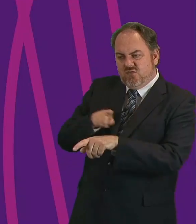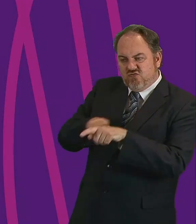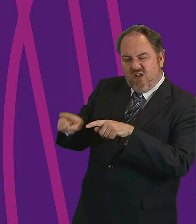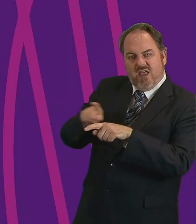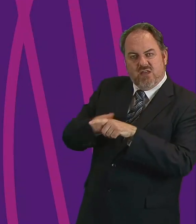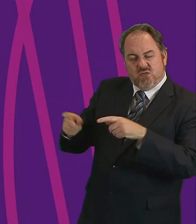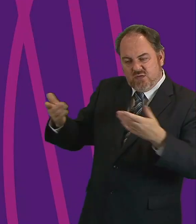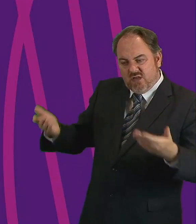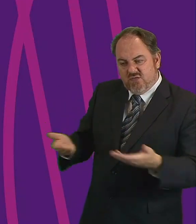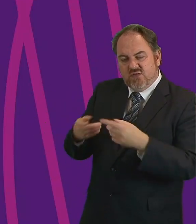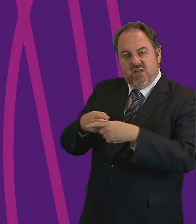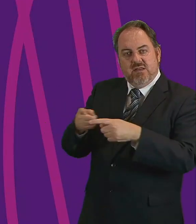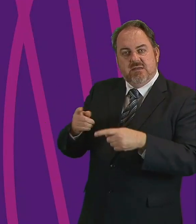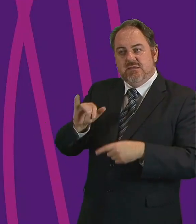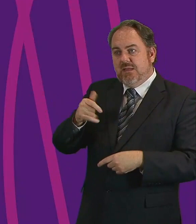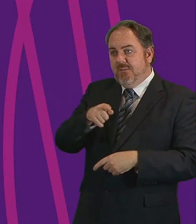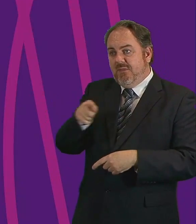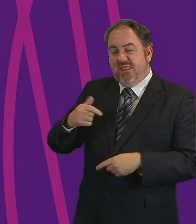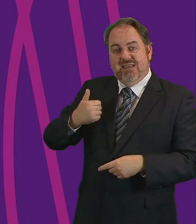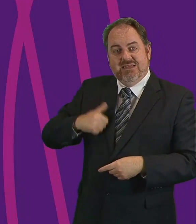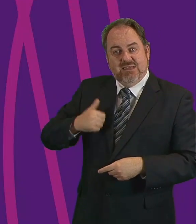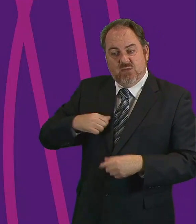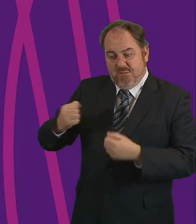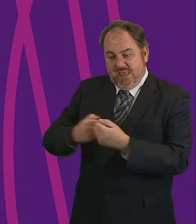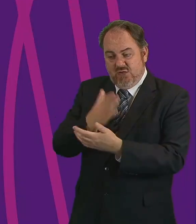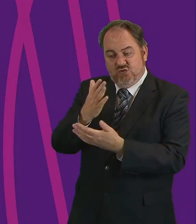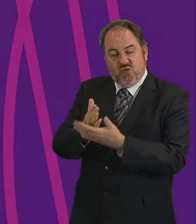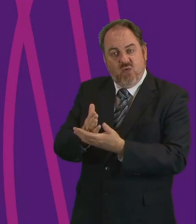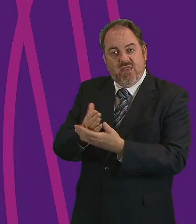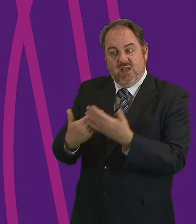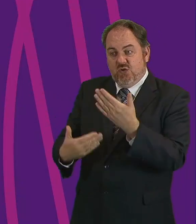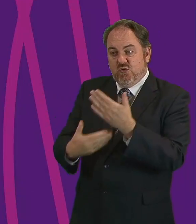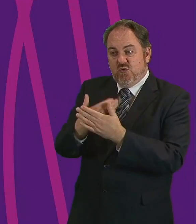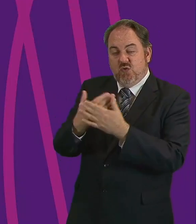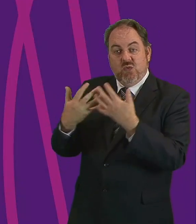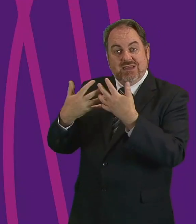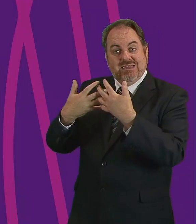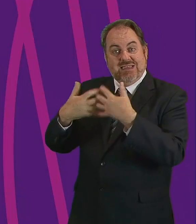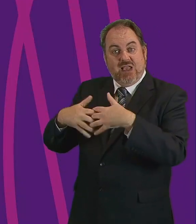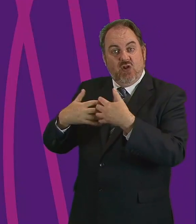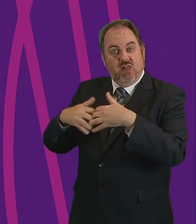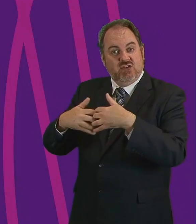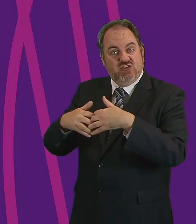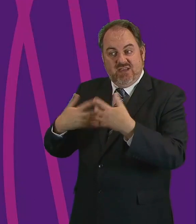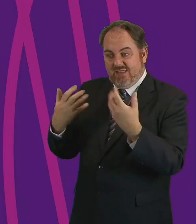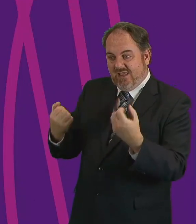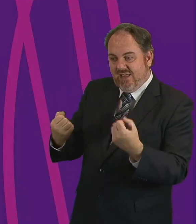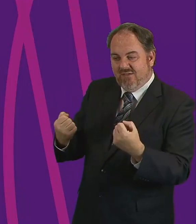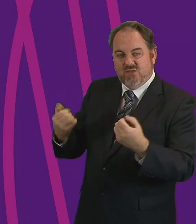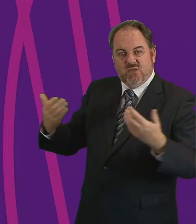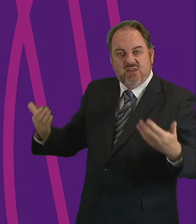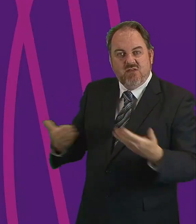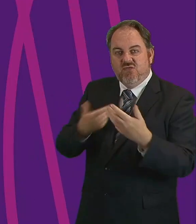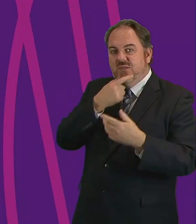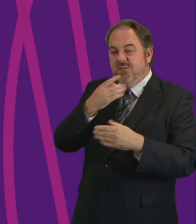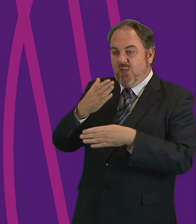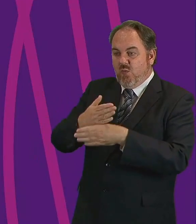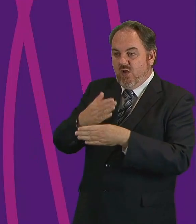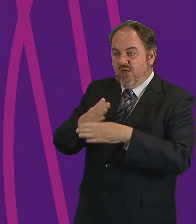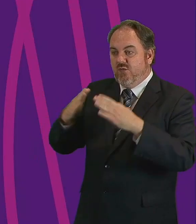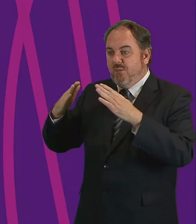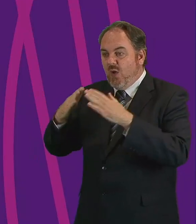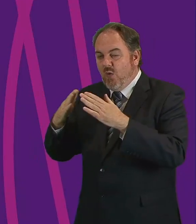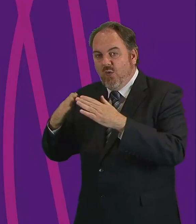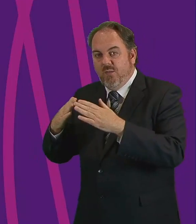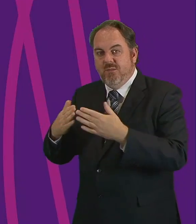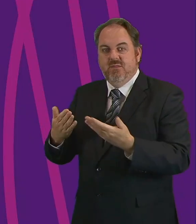for businesses who require it to ensure that these technological gains that we have through digitisation that we've accrued over the course of this crisis,